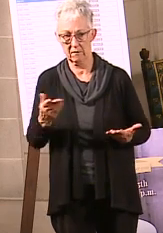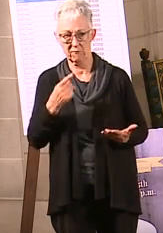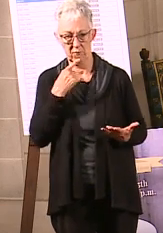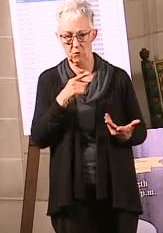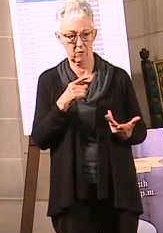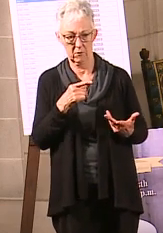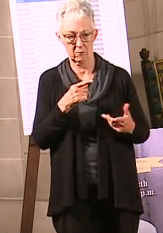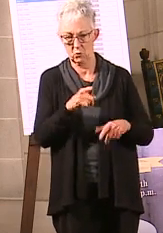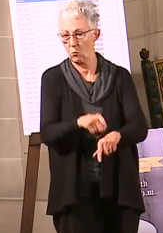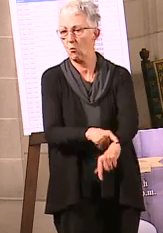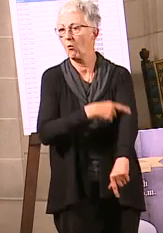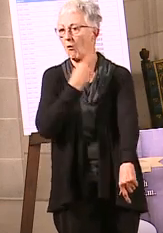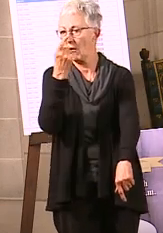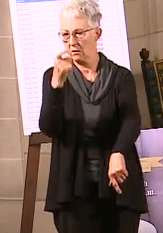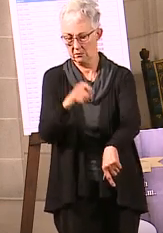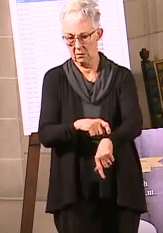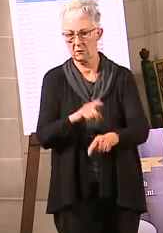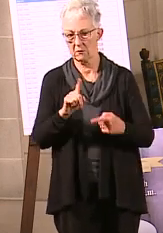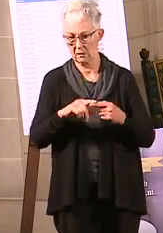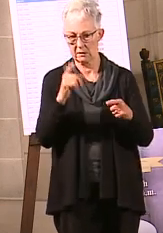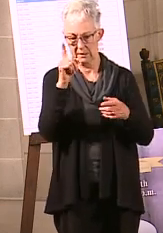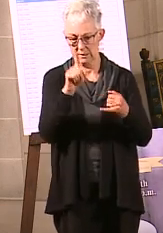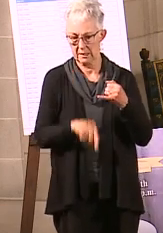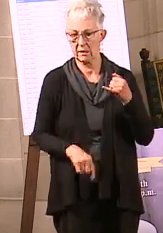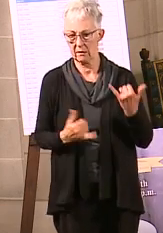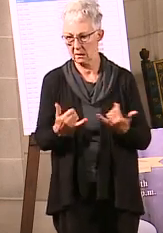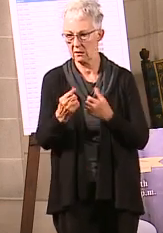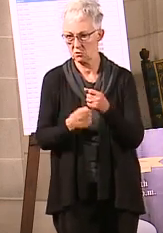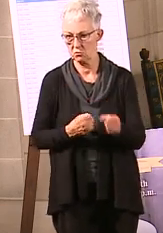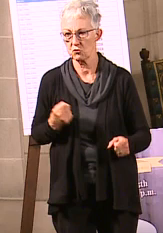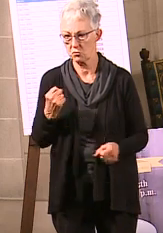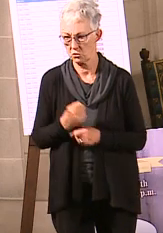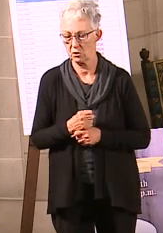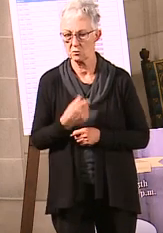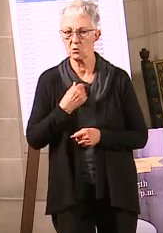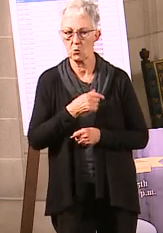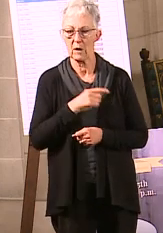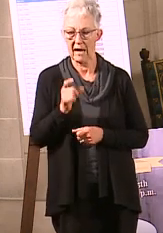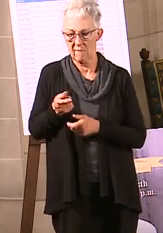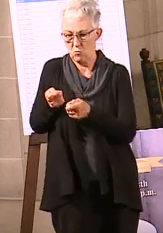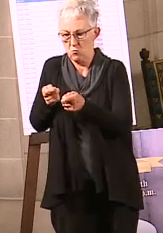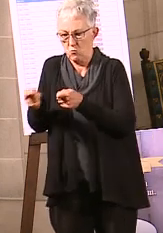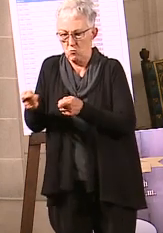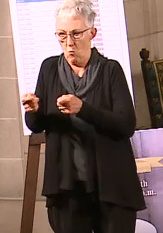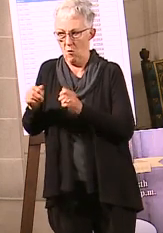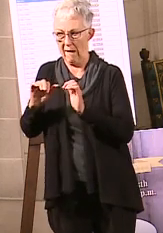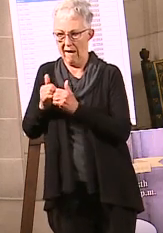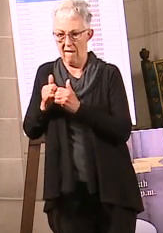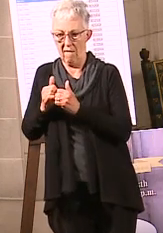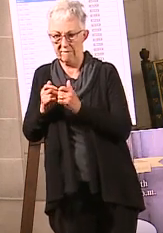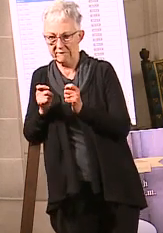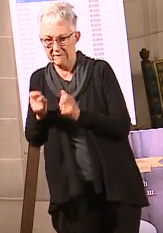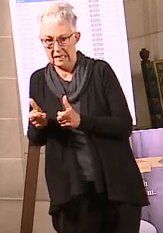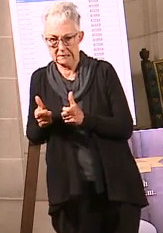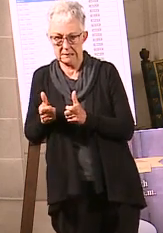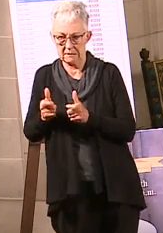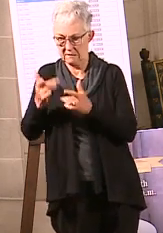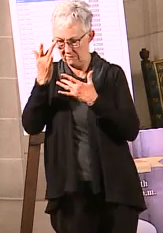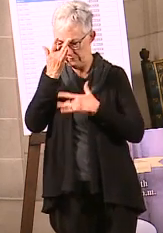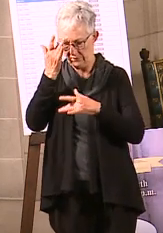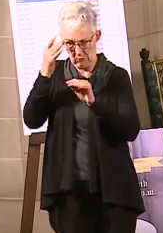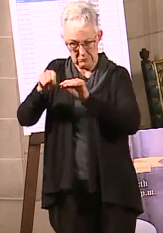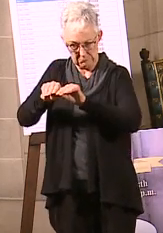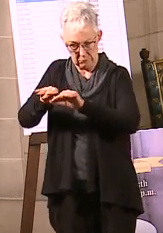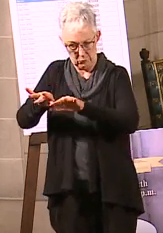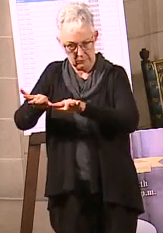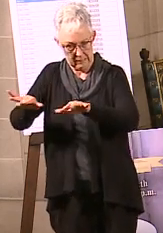no guarantee that that will happen. So we got to really focus on managing this virus, which means that we've got to take these social distancing measures. We're going to